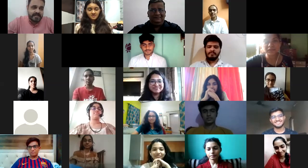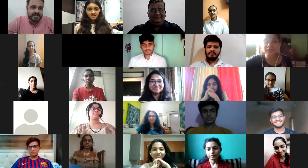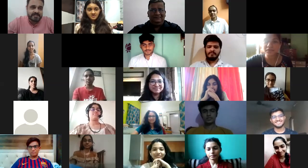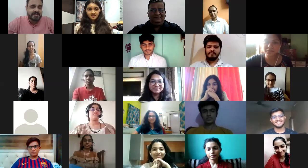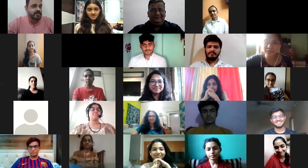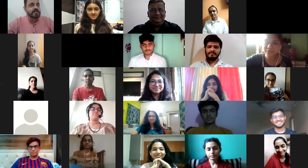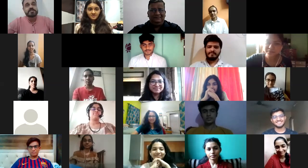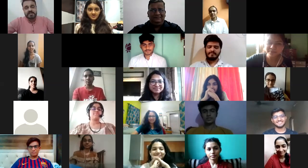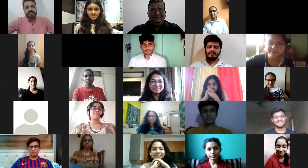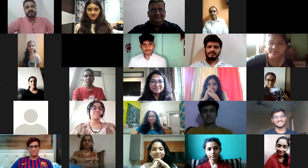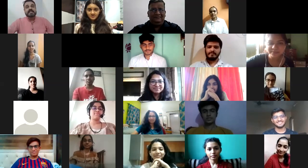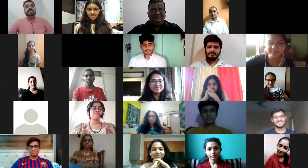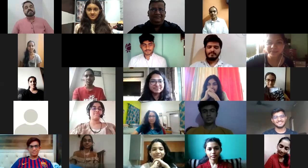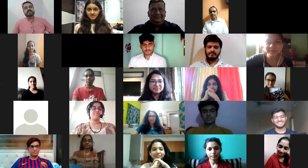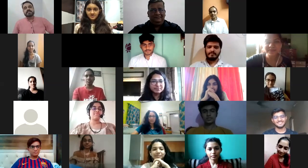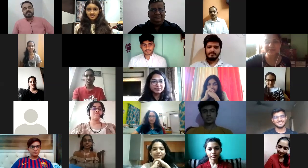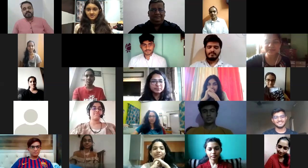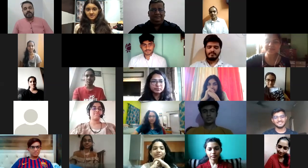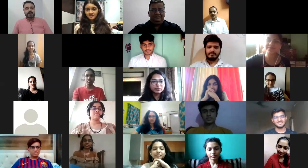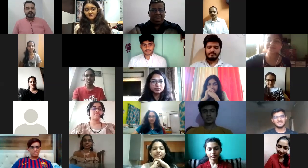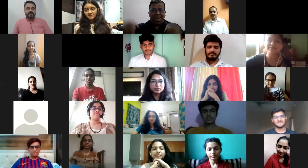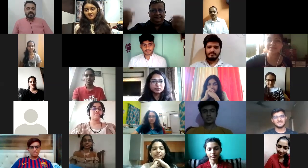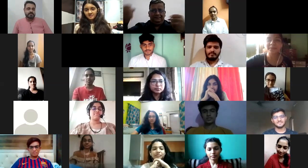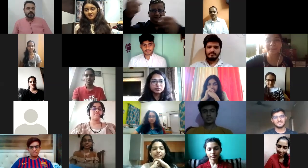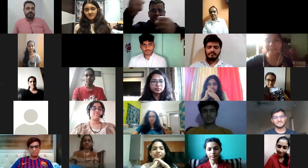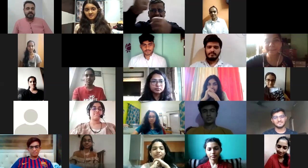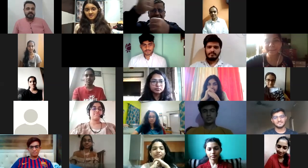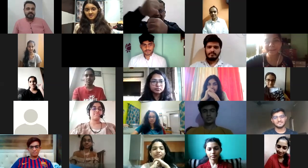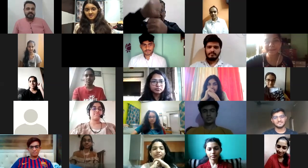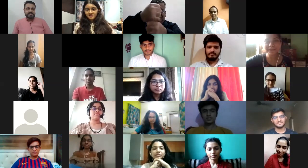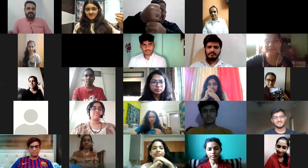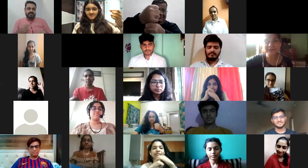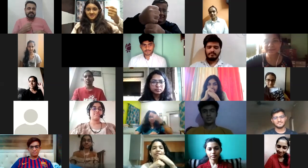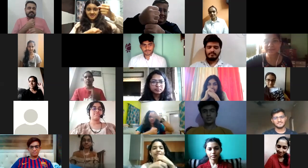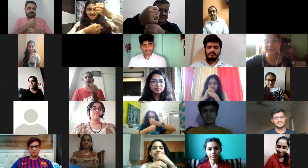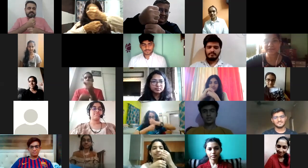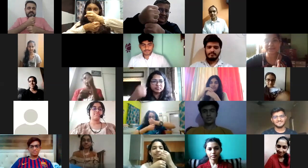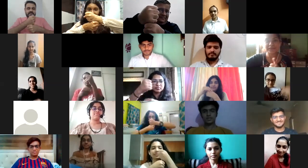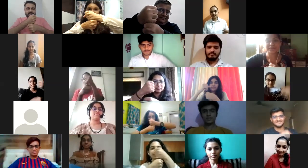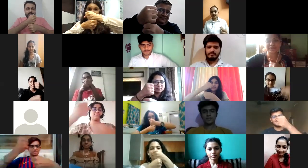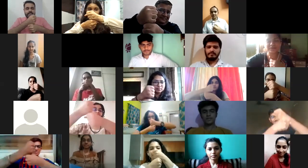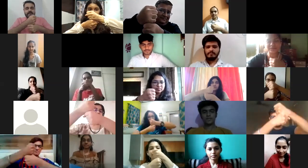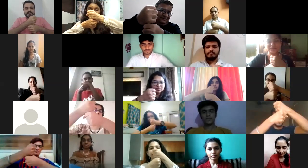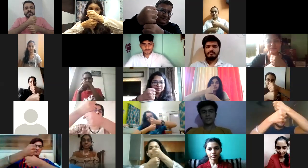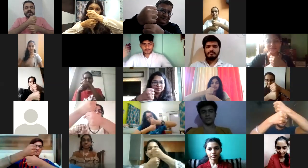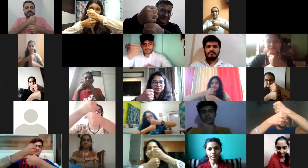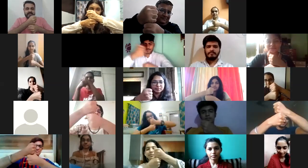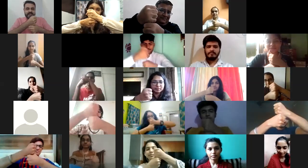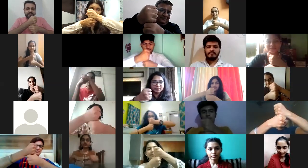this. Okay, G. You can look at Mr. Gopal. G. G is like a jhanda. You're